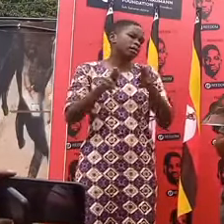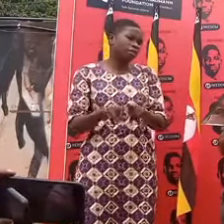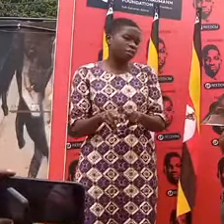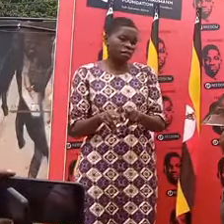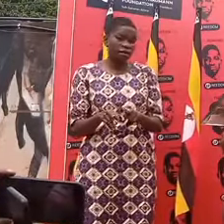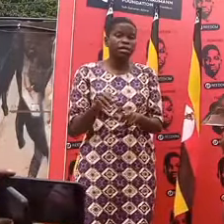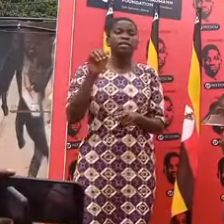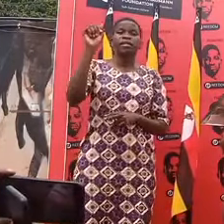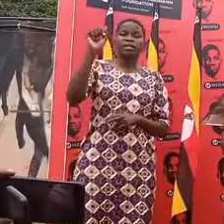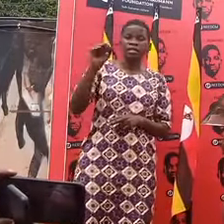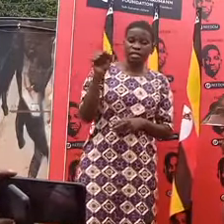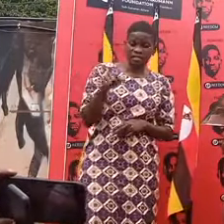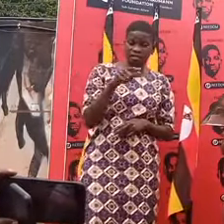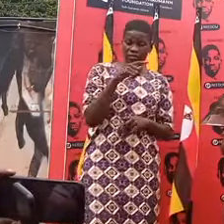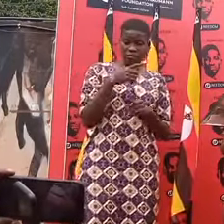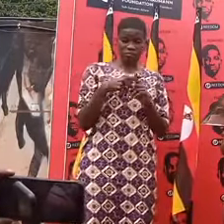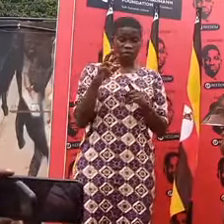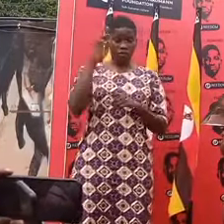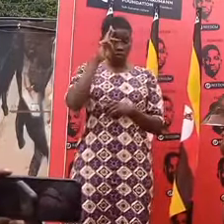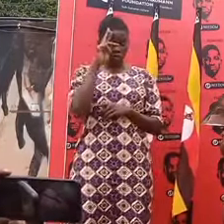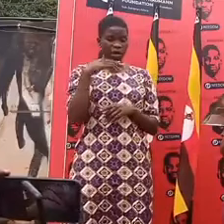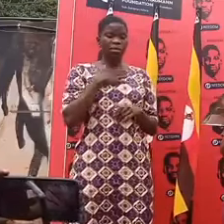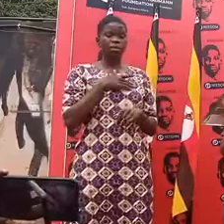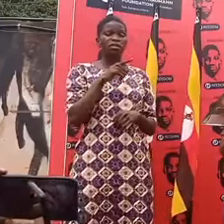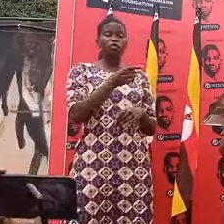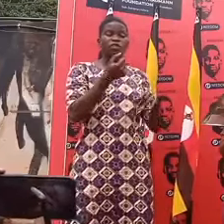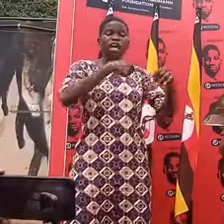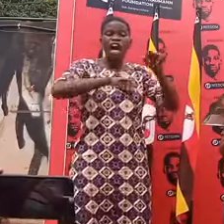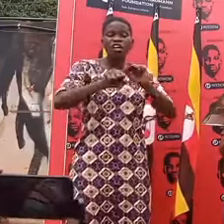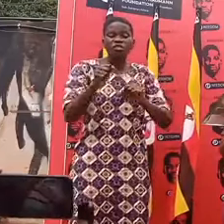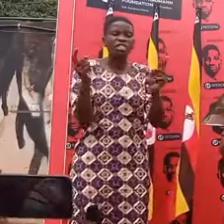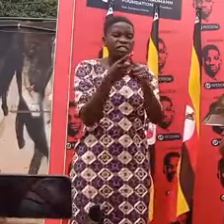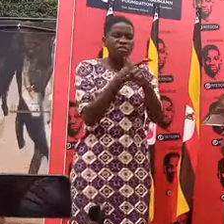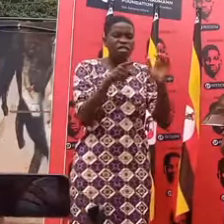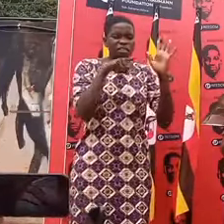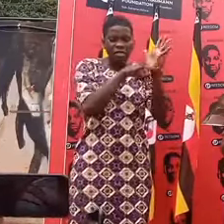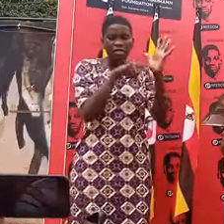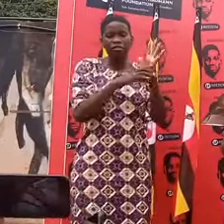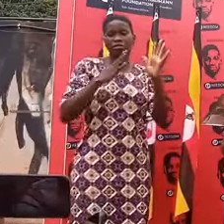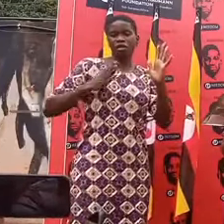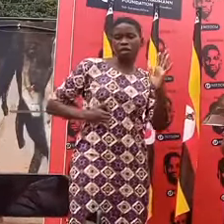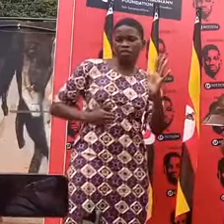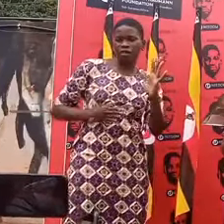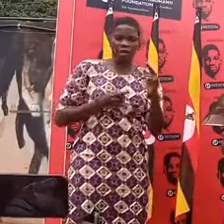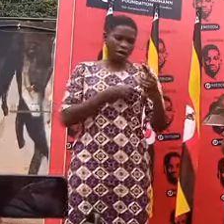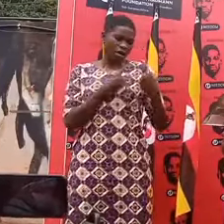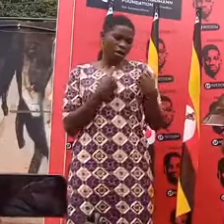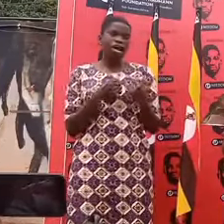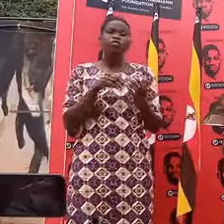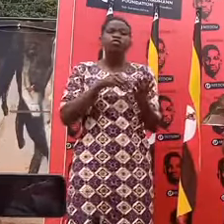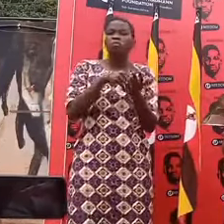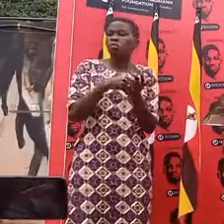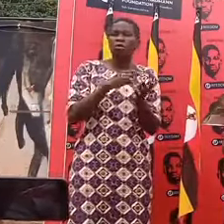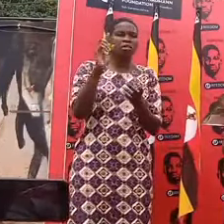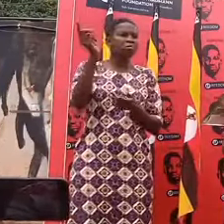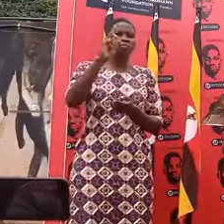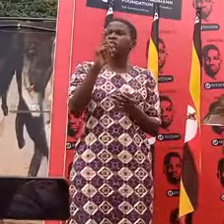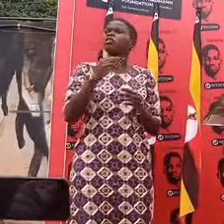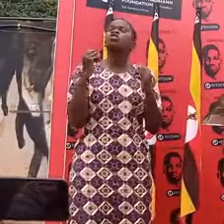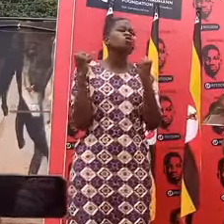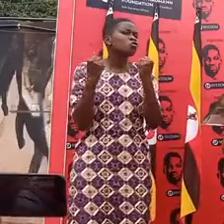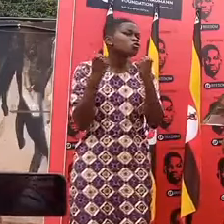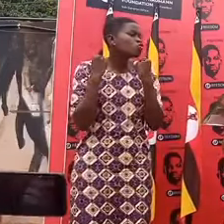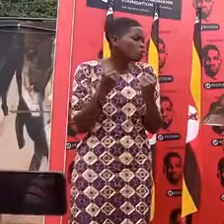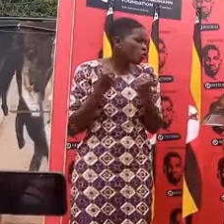these acts only make us stronger as a movement and not weaker. Article 29 of the Constitution of